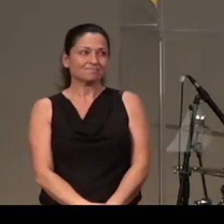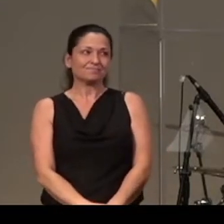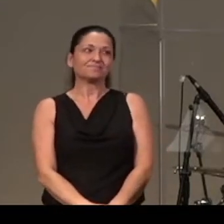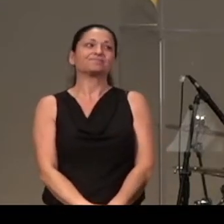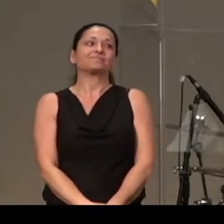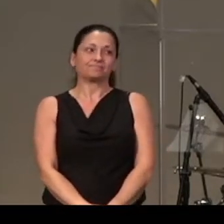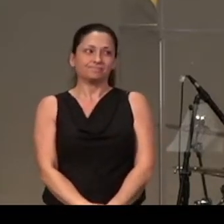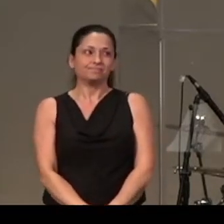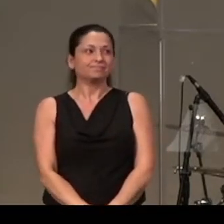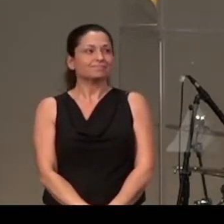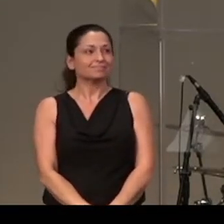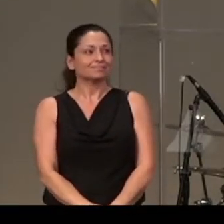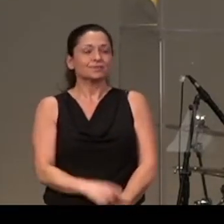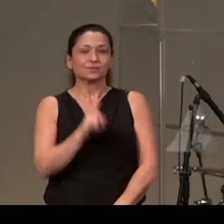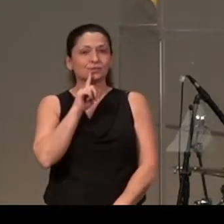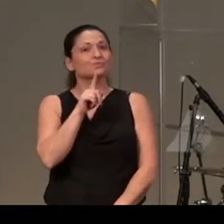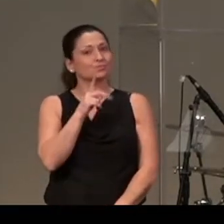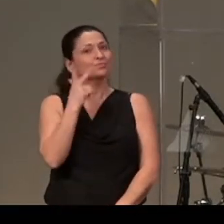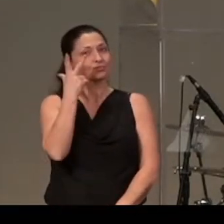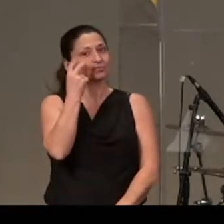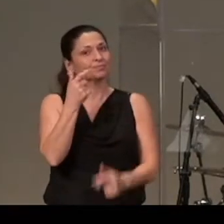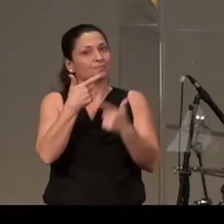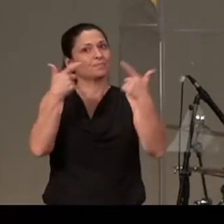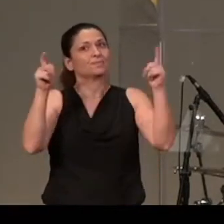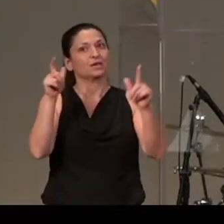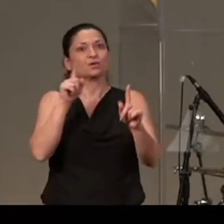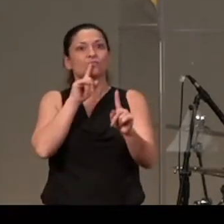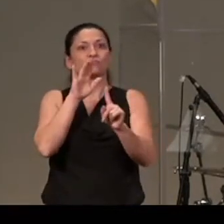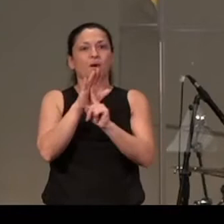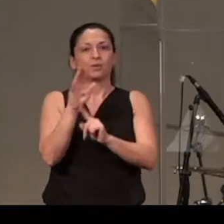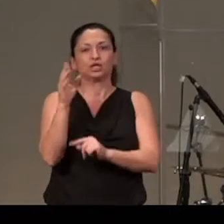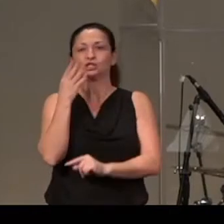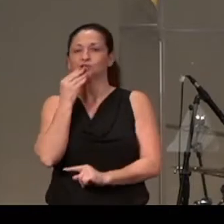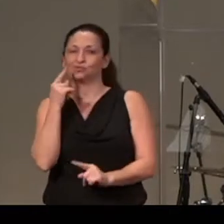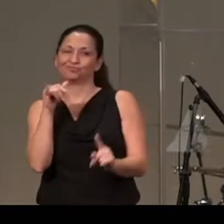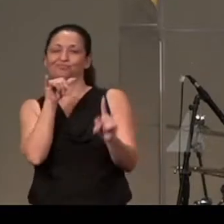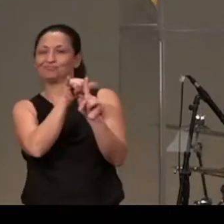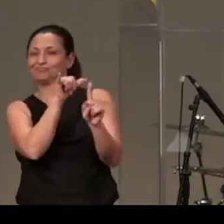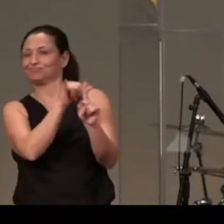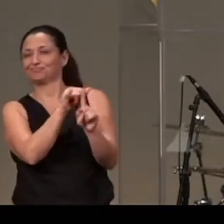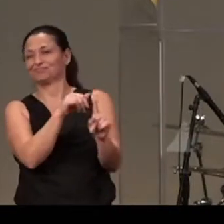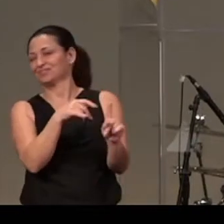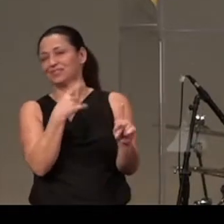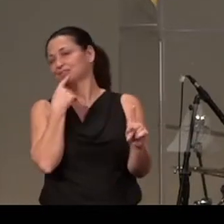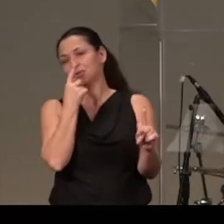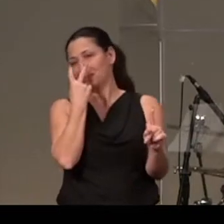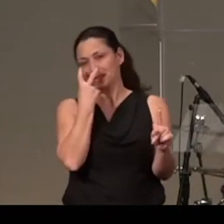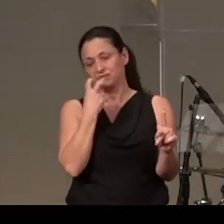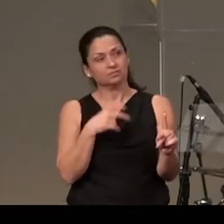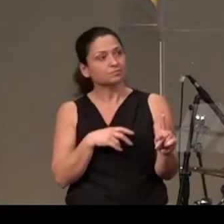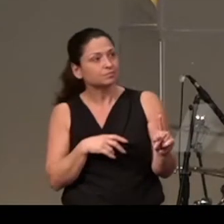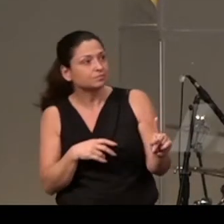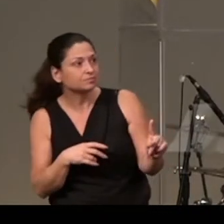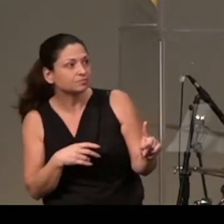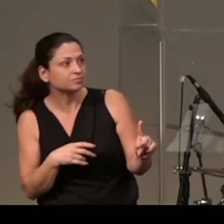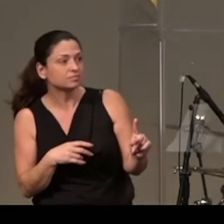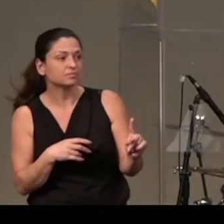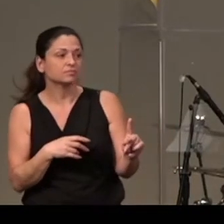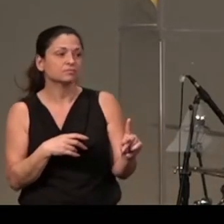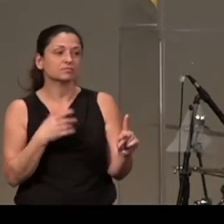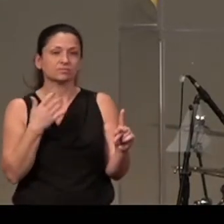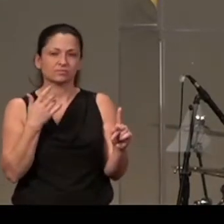So, it's a pretty big promise. The Jews mock him for it. Verse 52, the Jews said to him, "Now we know that you have a